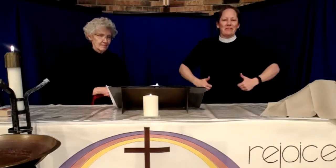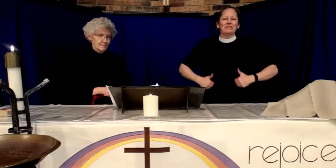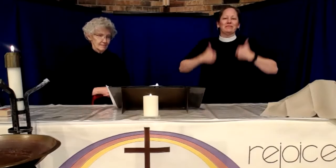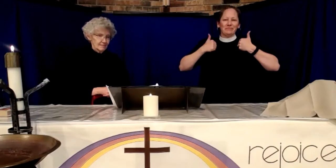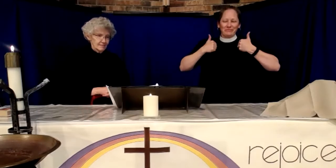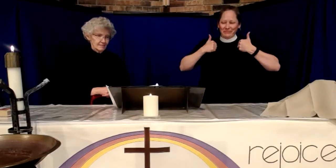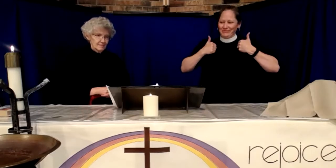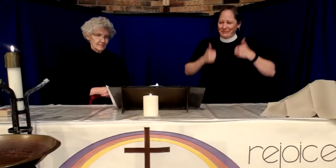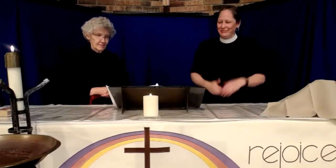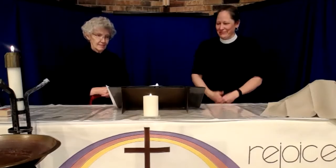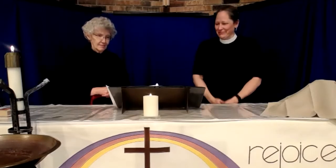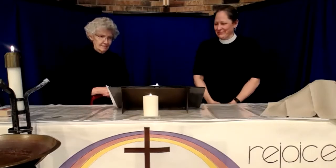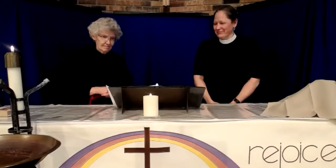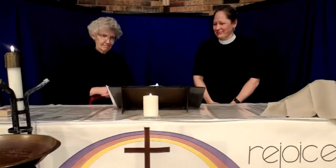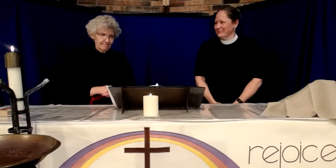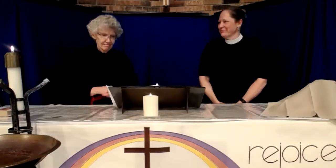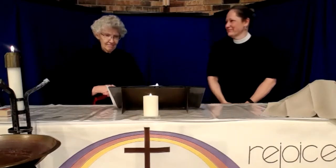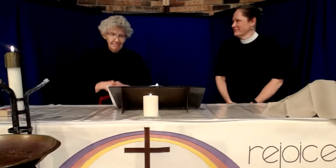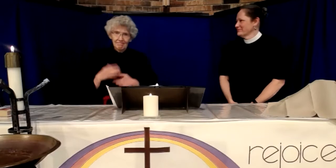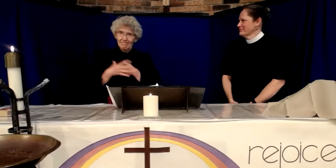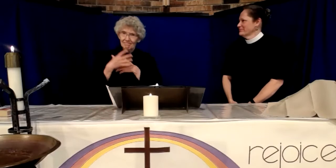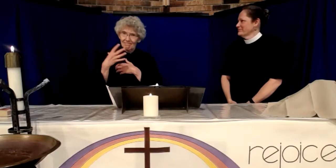Christ is risen.